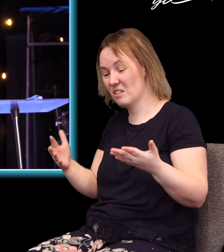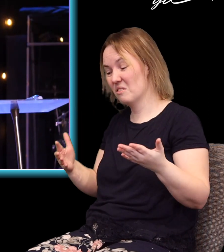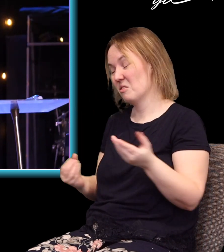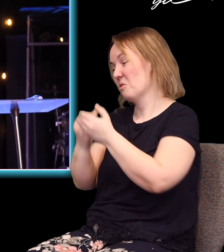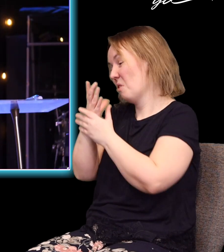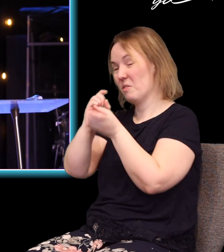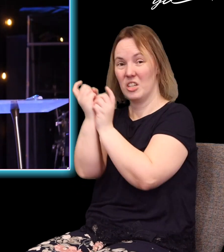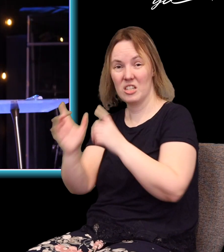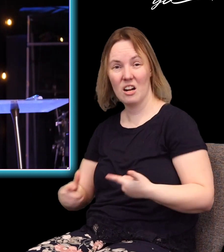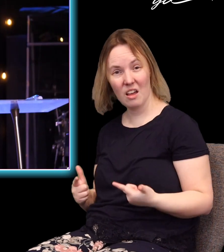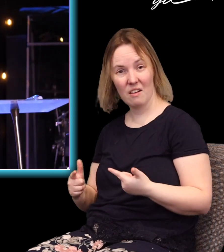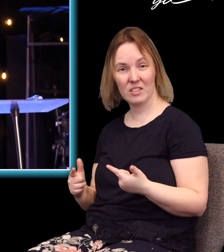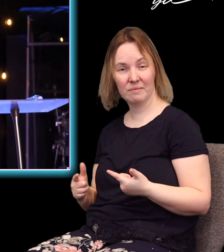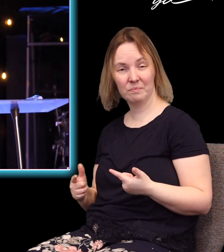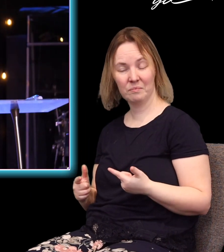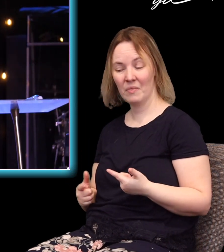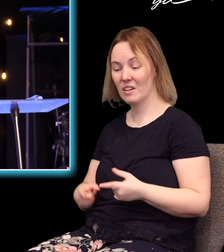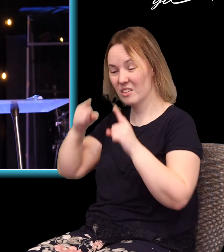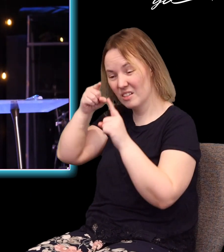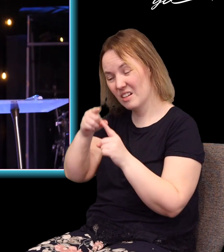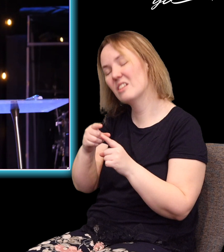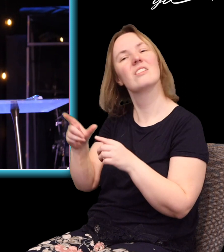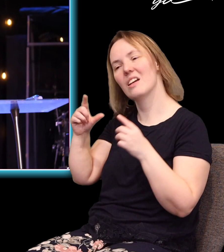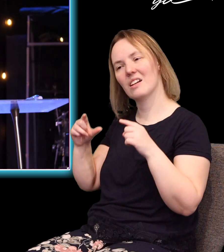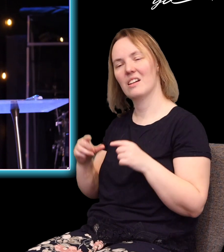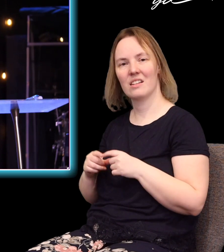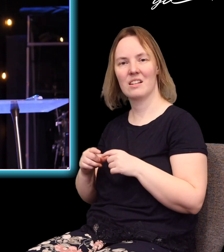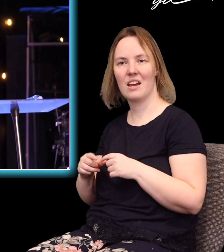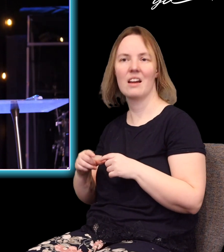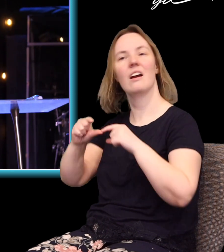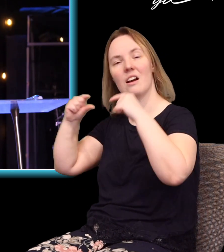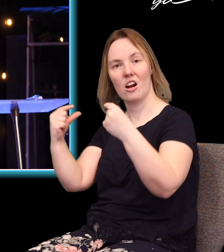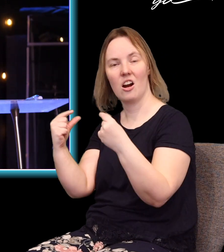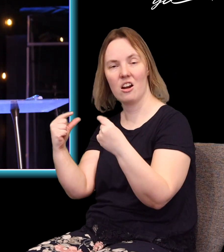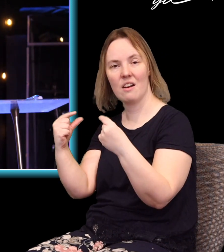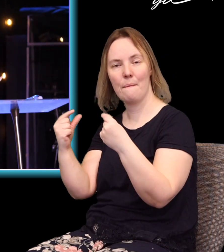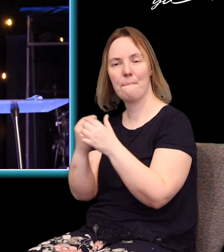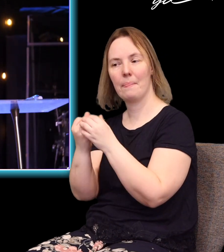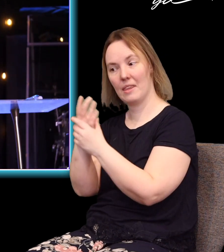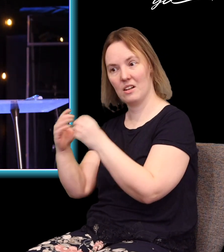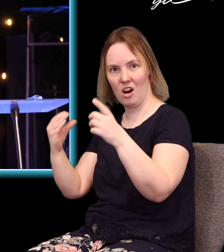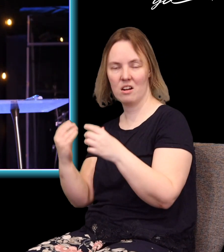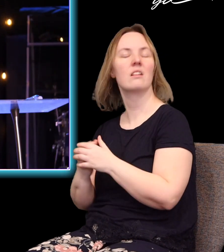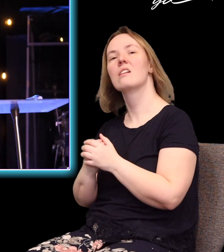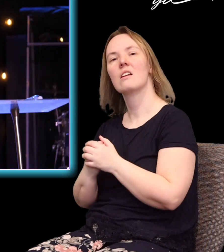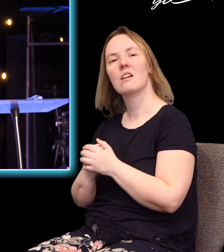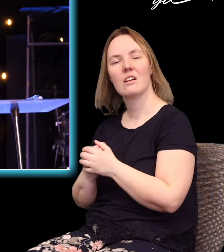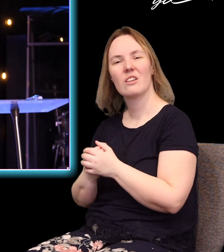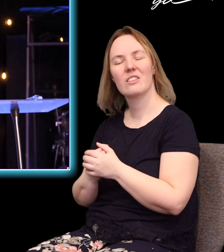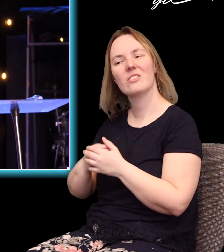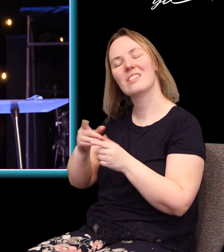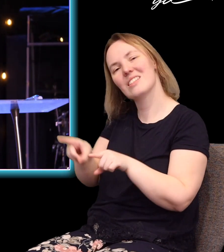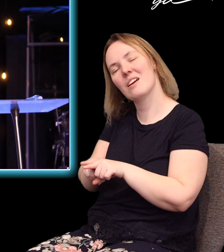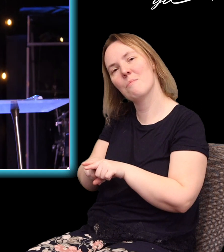a garden I mentioned, you know, you got to create a certain environment, you got to weed it, water it, those kind of things, for things to grow. In the same way, I think